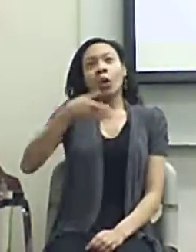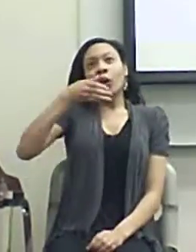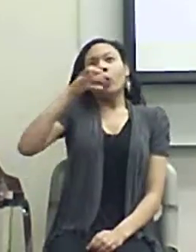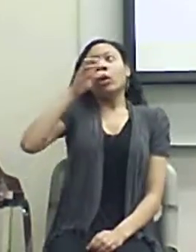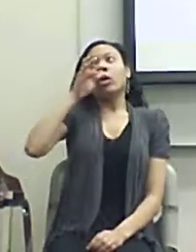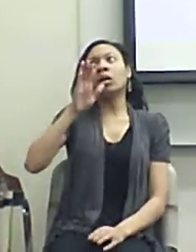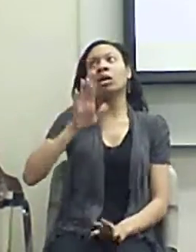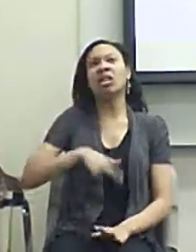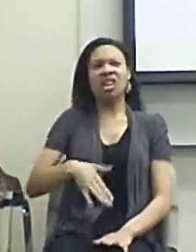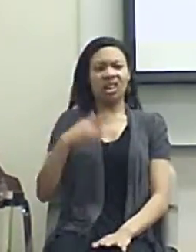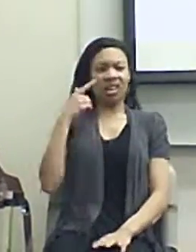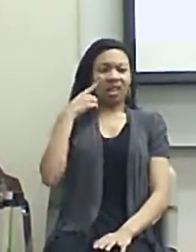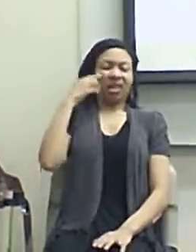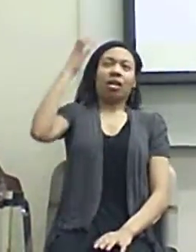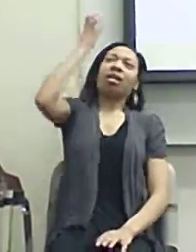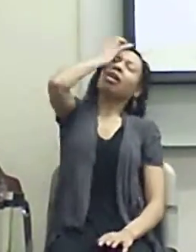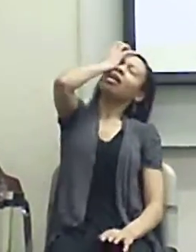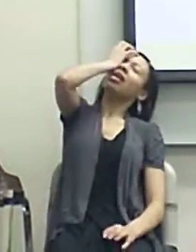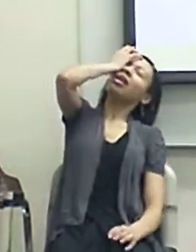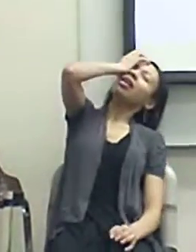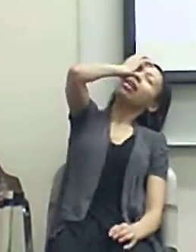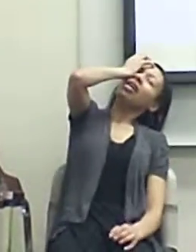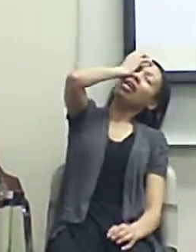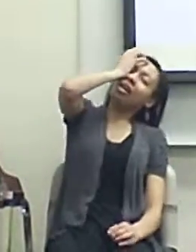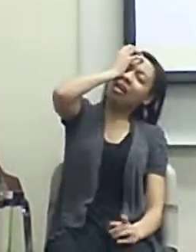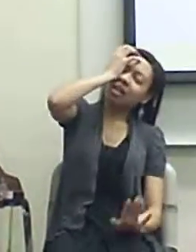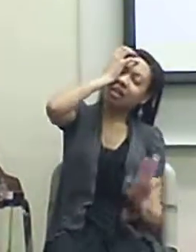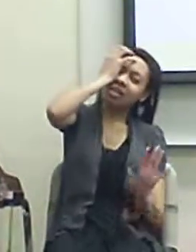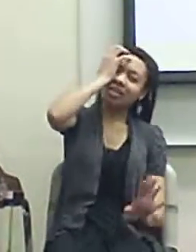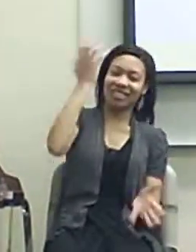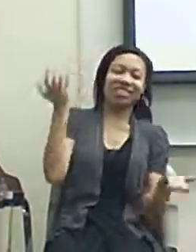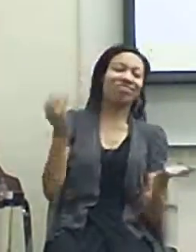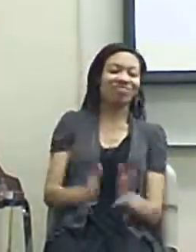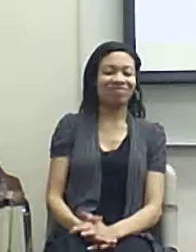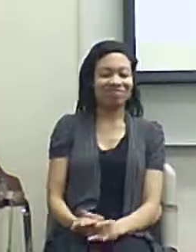With a side of peas. Yes, a peas. Oh, gosh. Yeah.